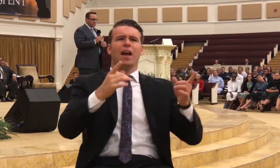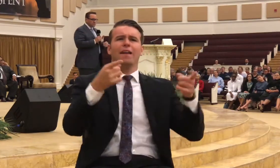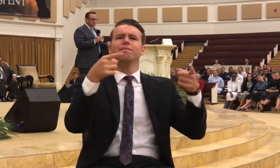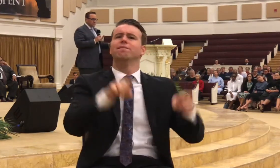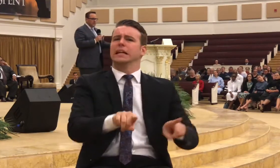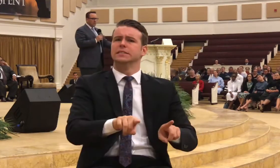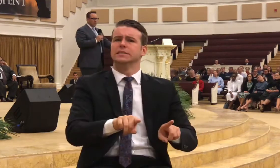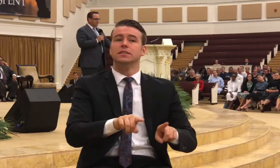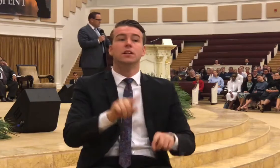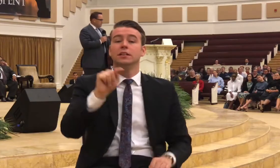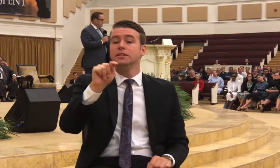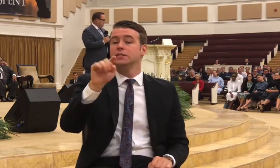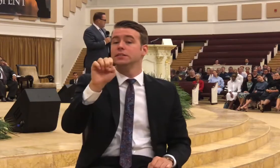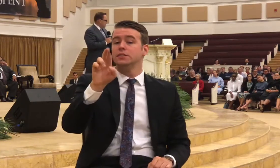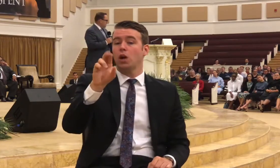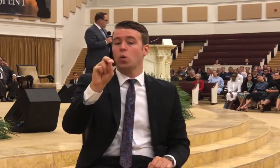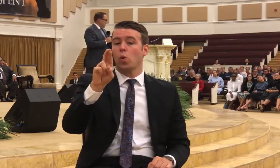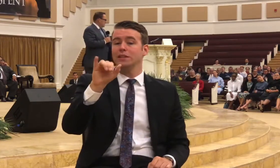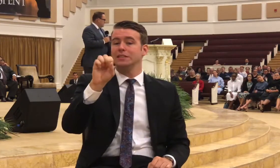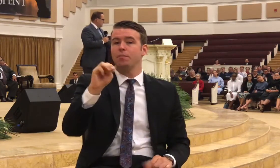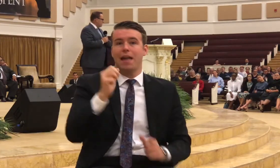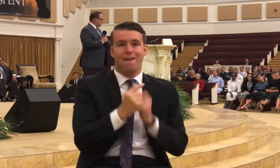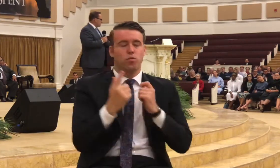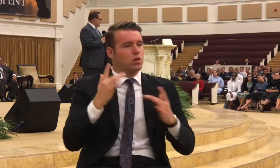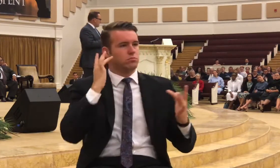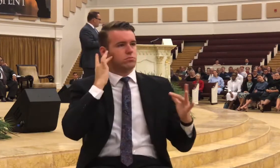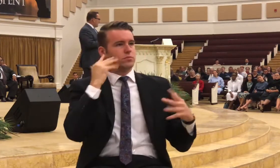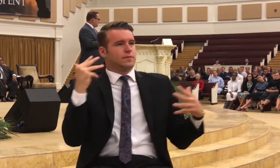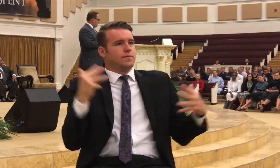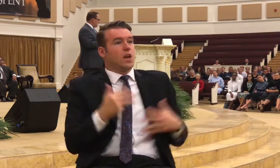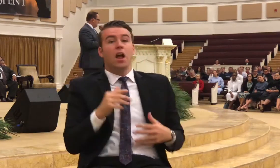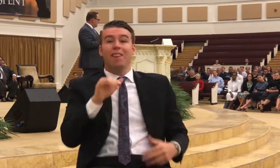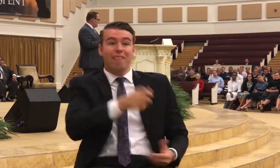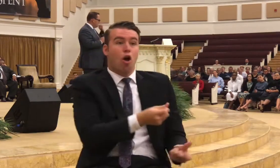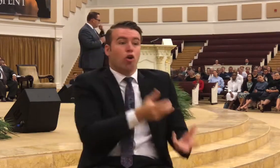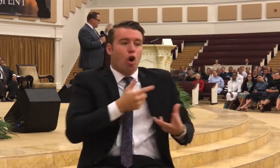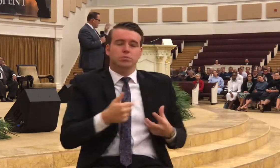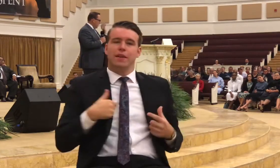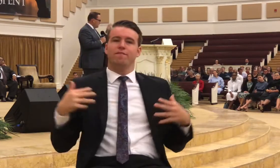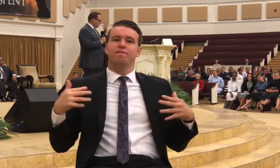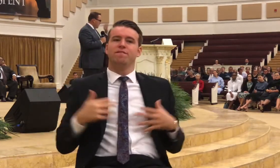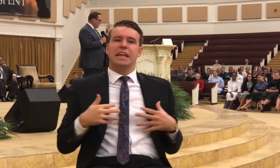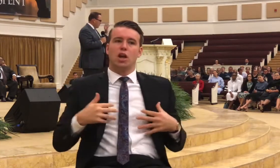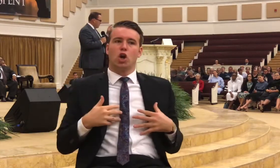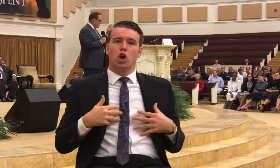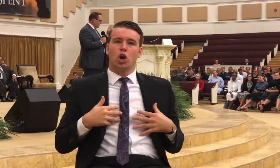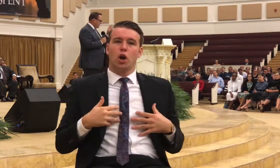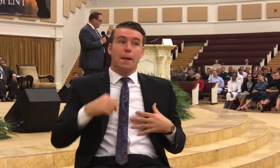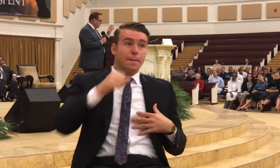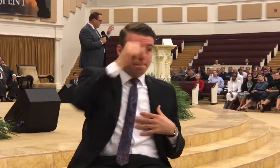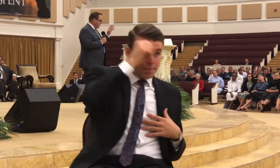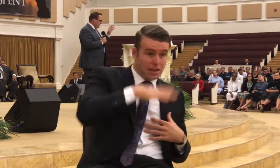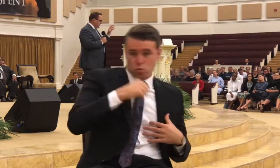Terrorism strikes fear in the heart of a man or a